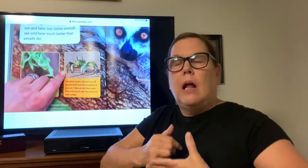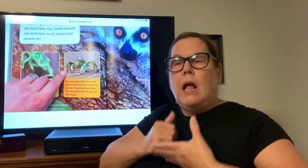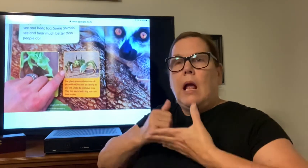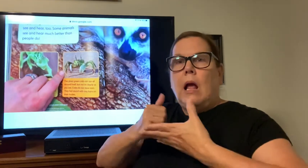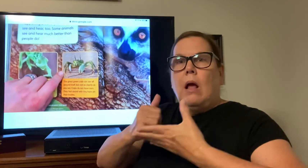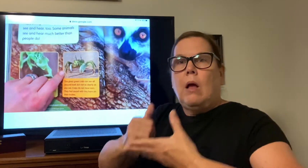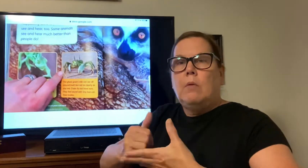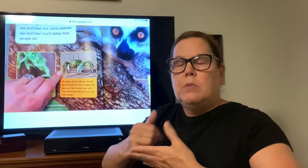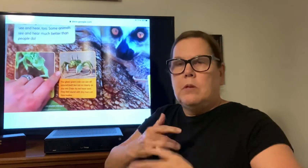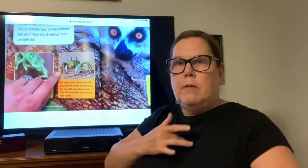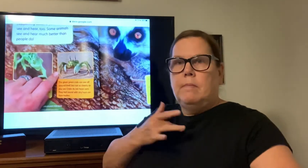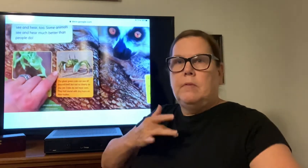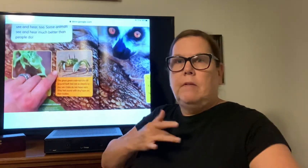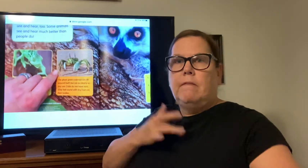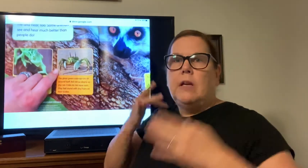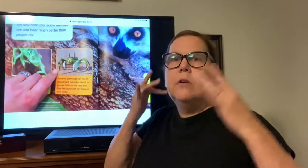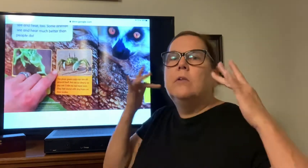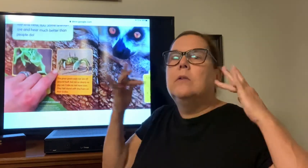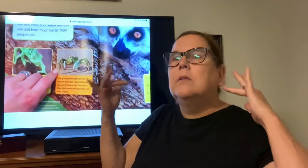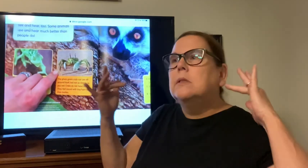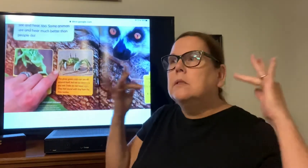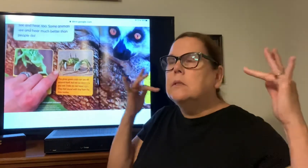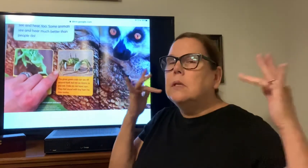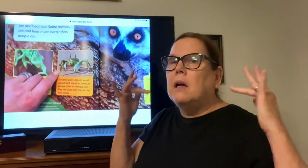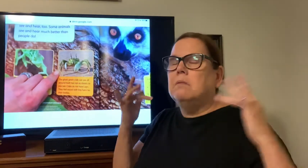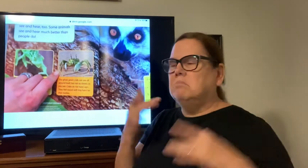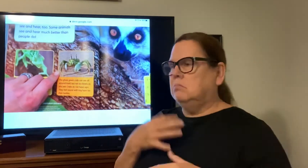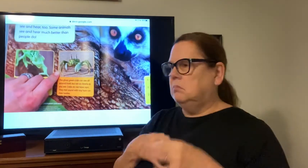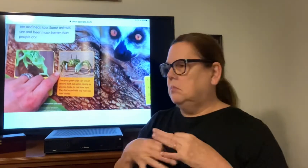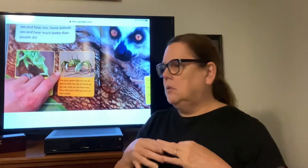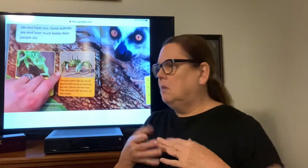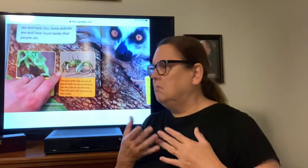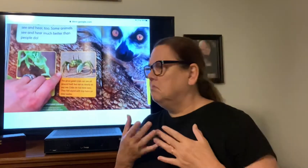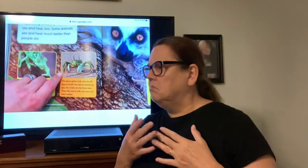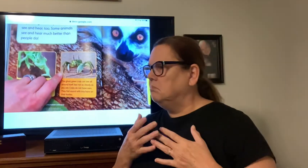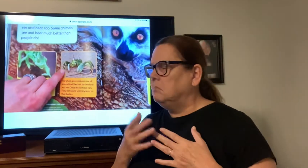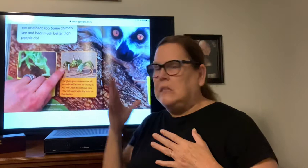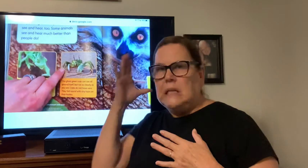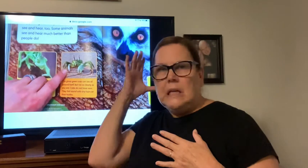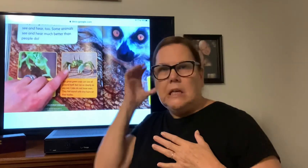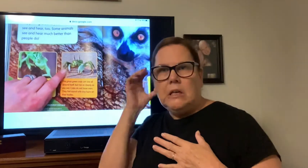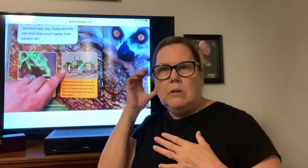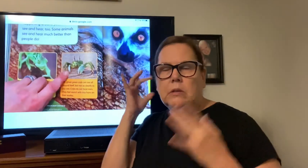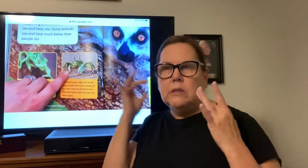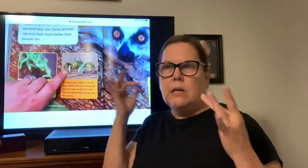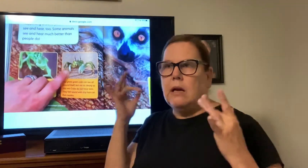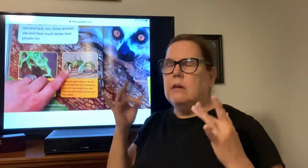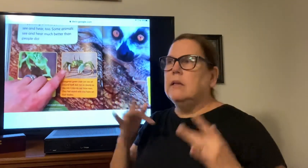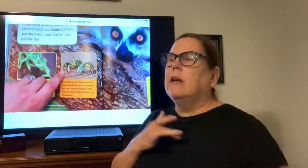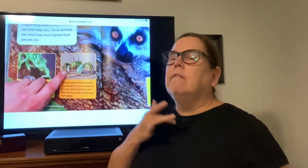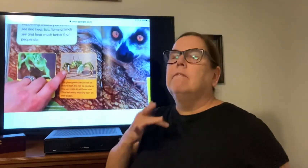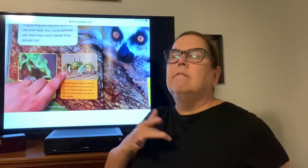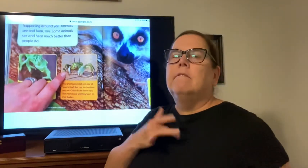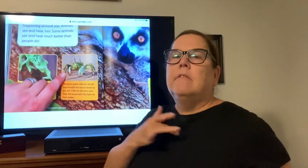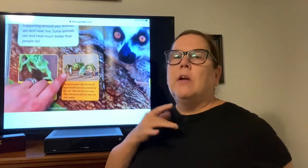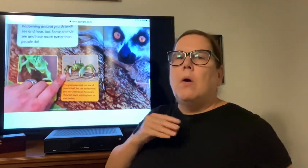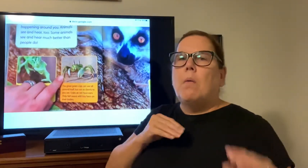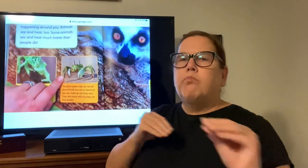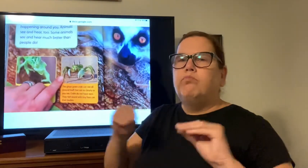to feel sound. So instead of being able to hear the sound, they can feel the sound vibrations on their body, and